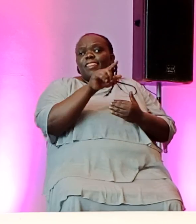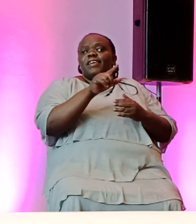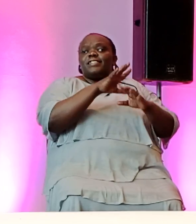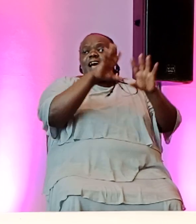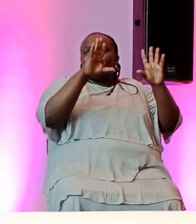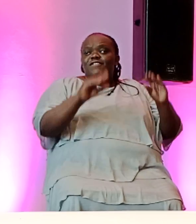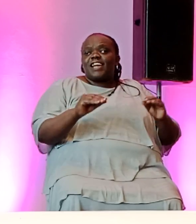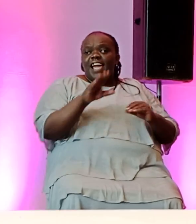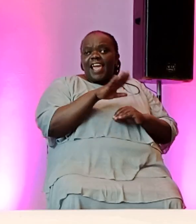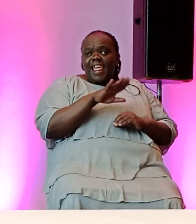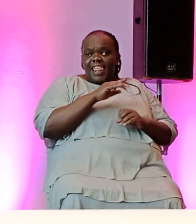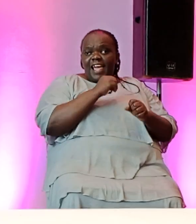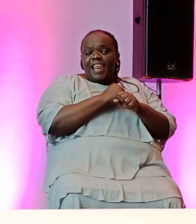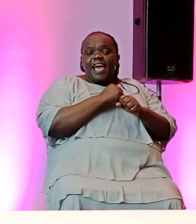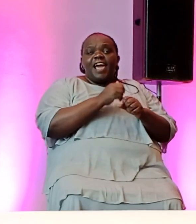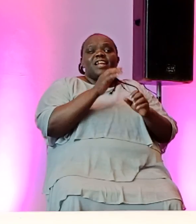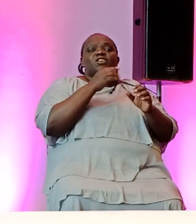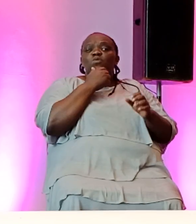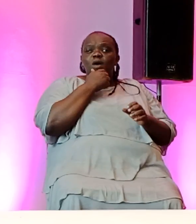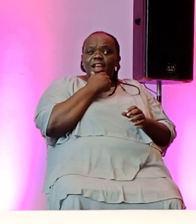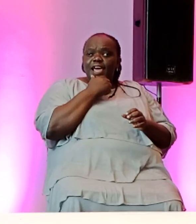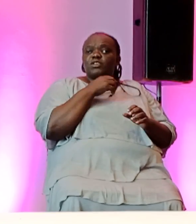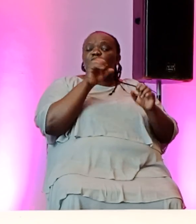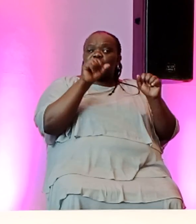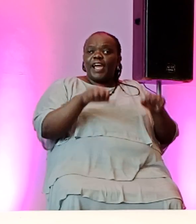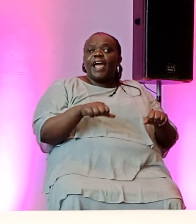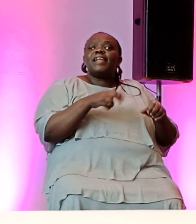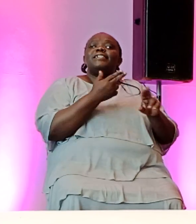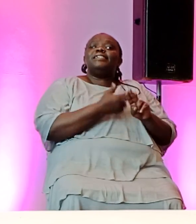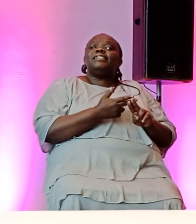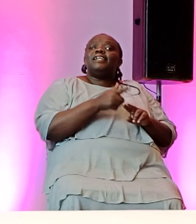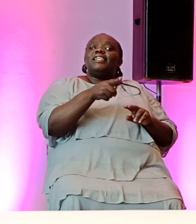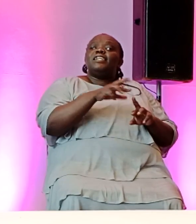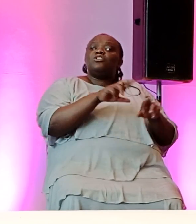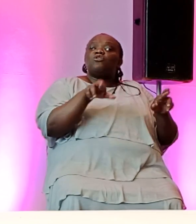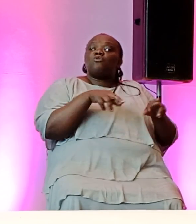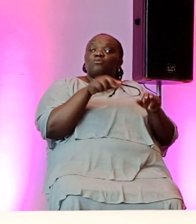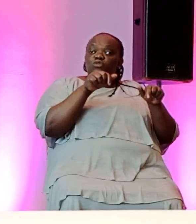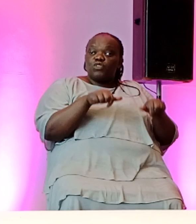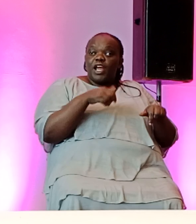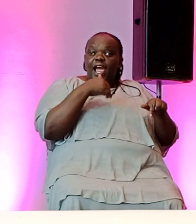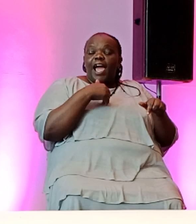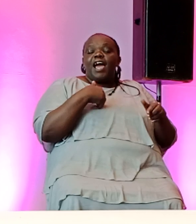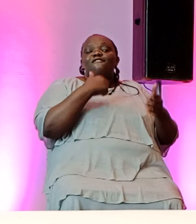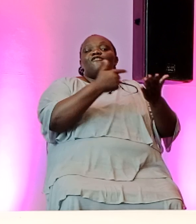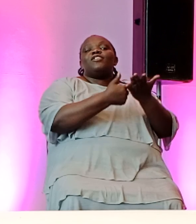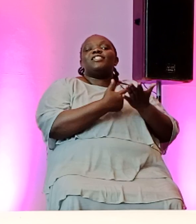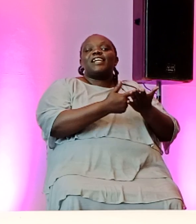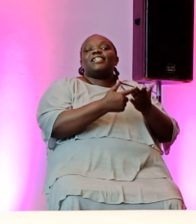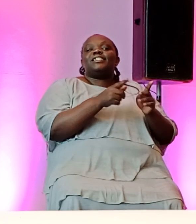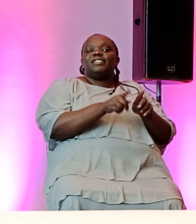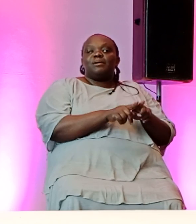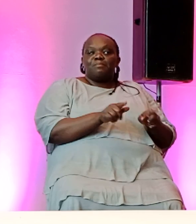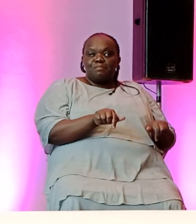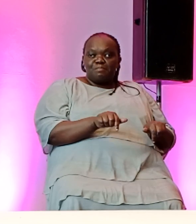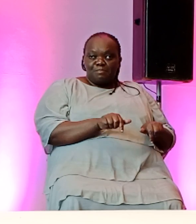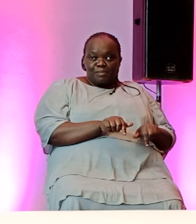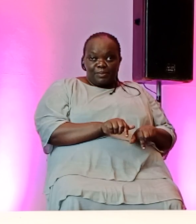continent who have done wonders so that we can sit here in this room today and have conversations like this.